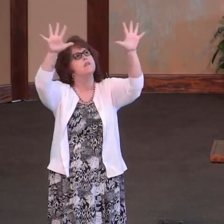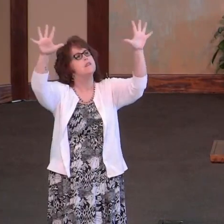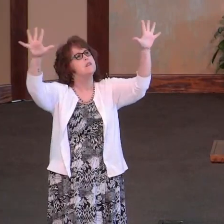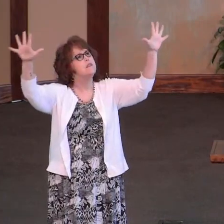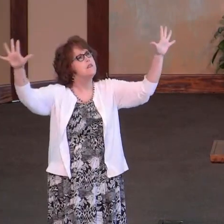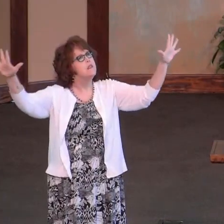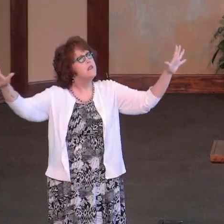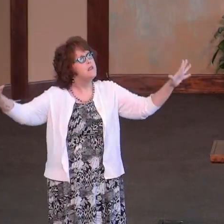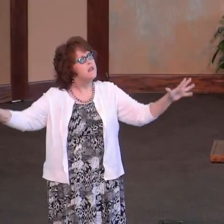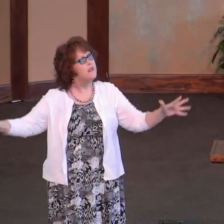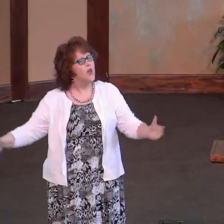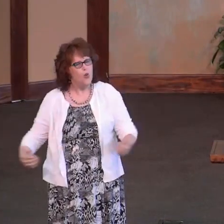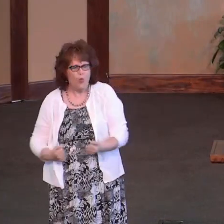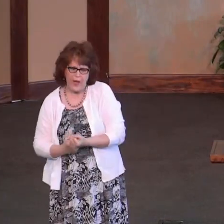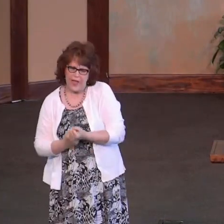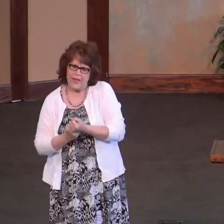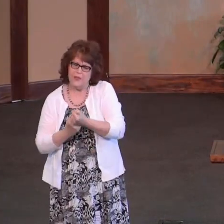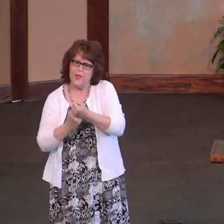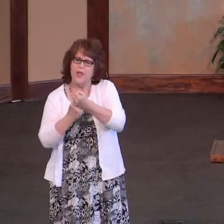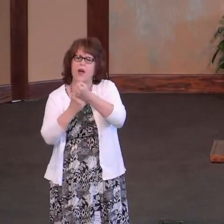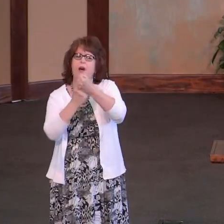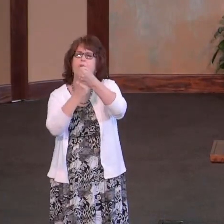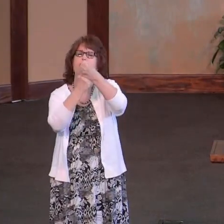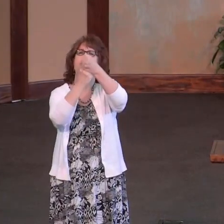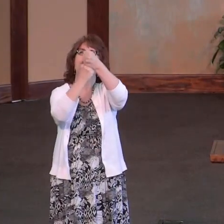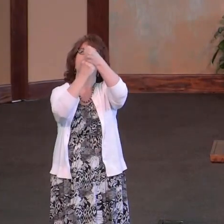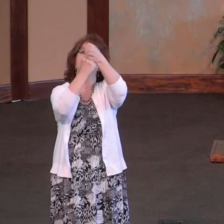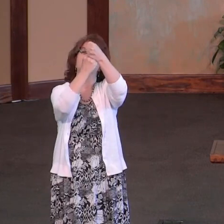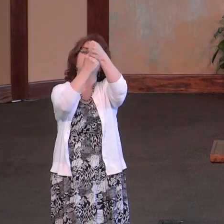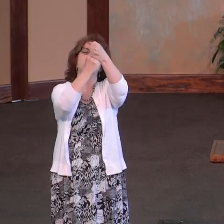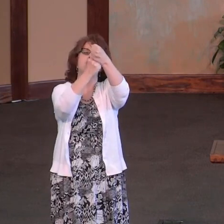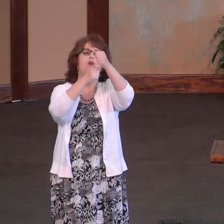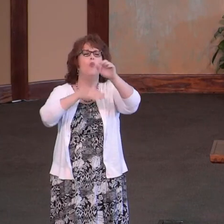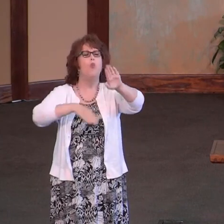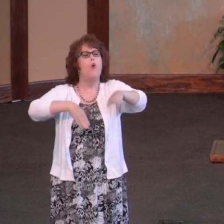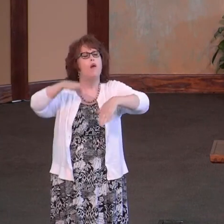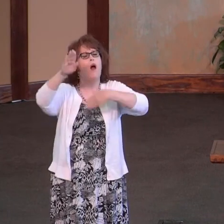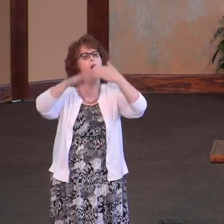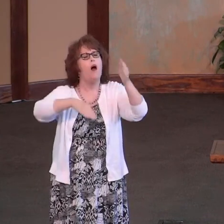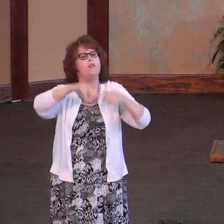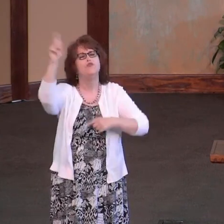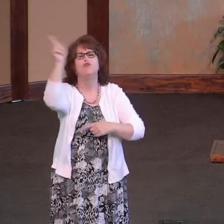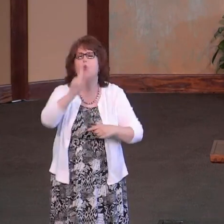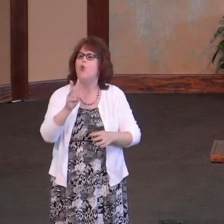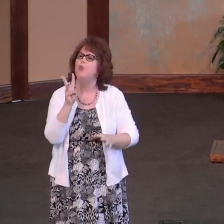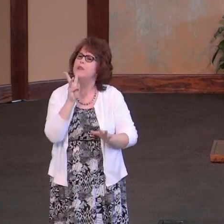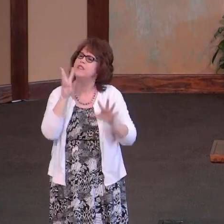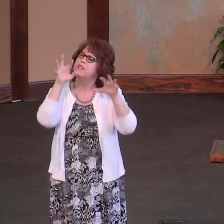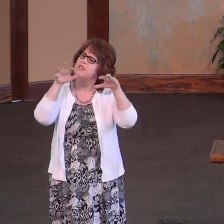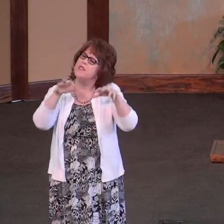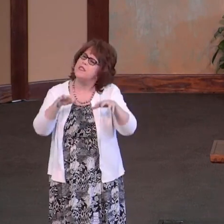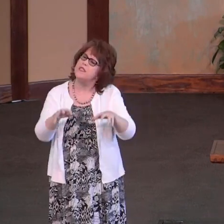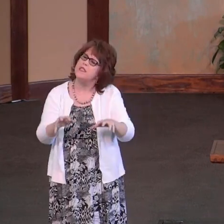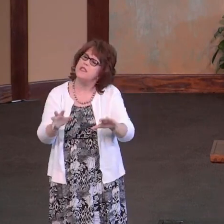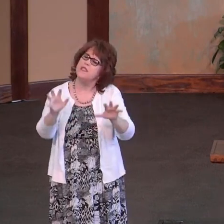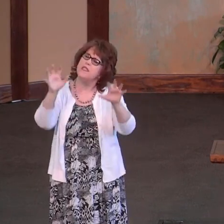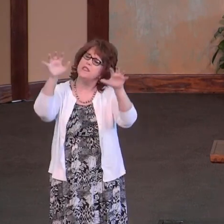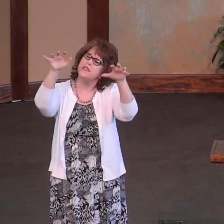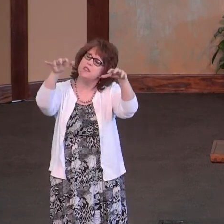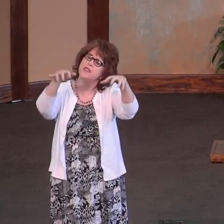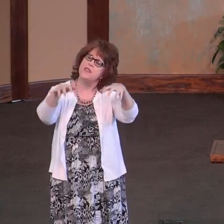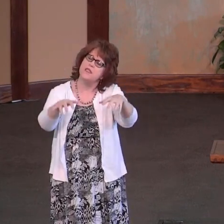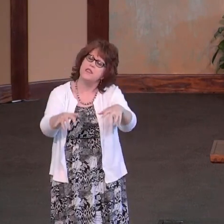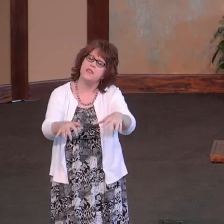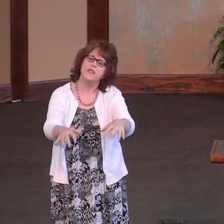You raise me up to walk on stormy seas.